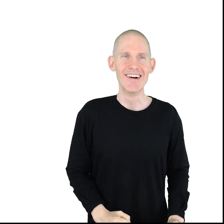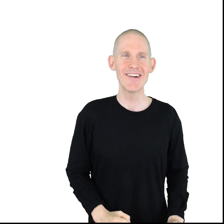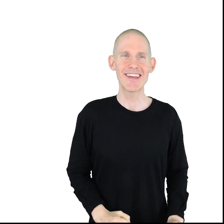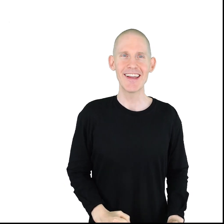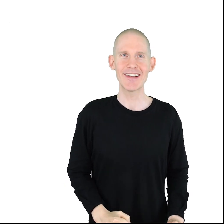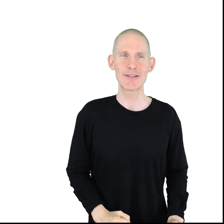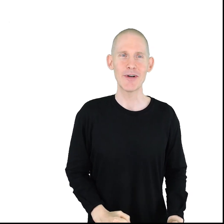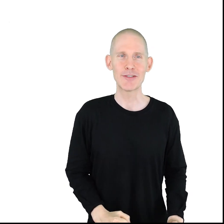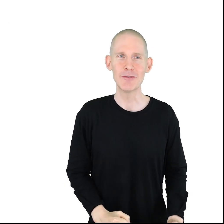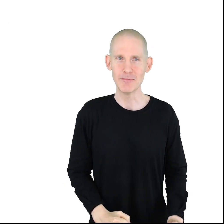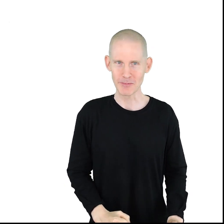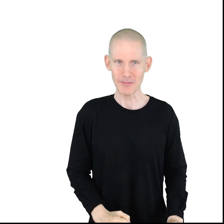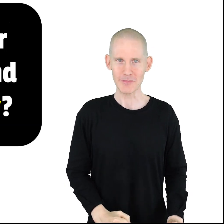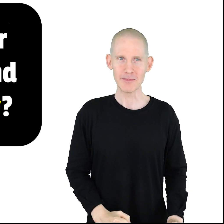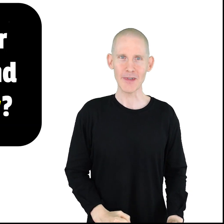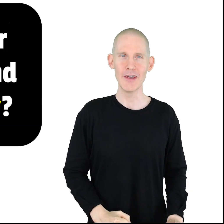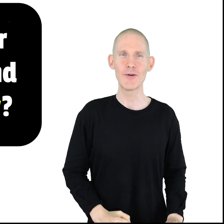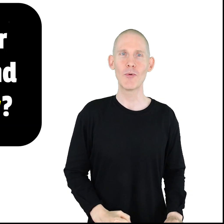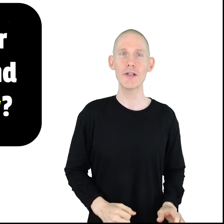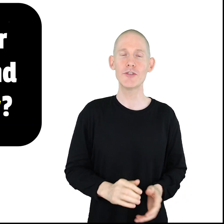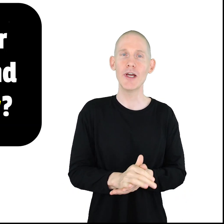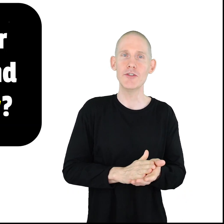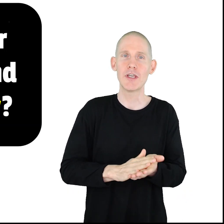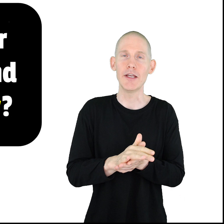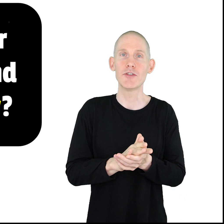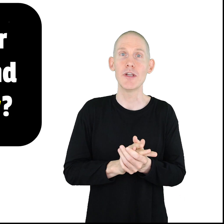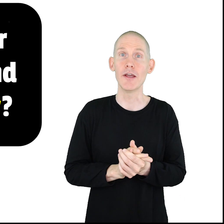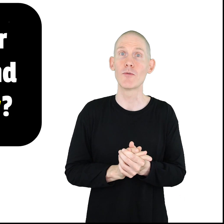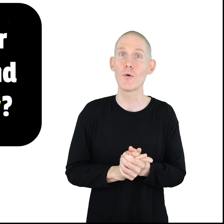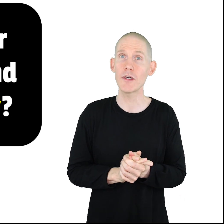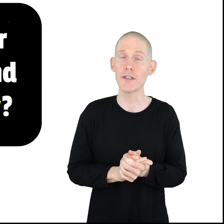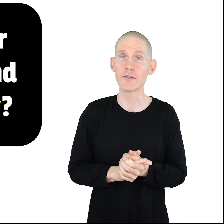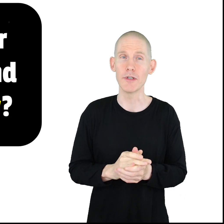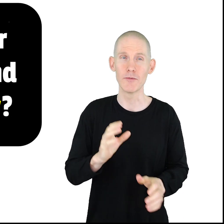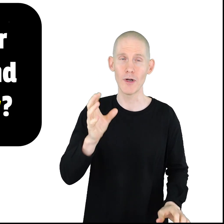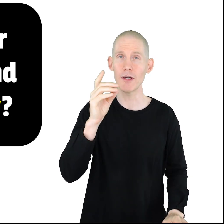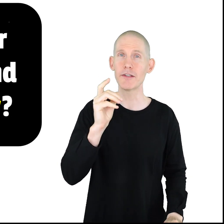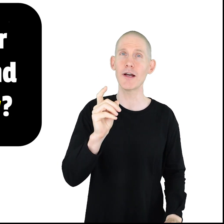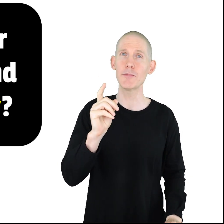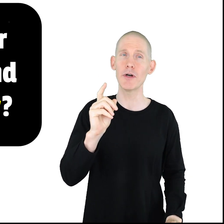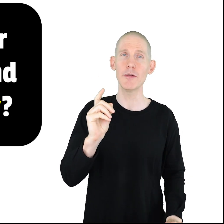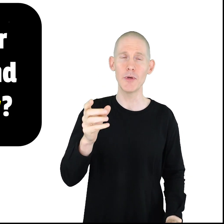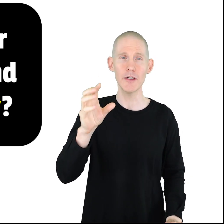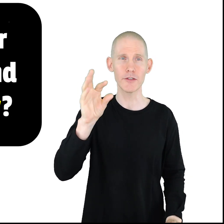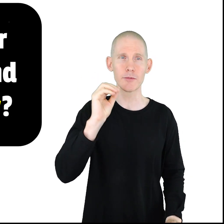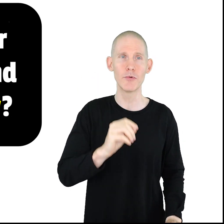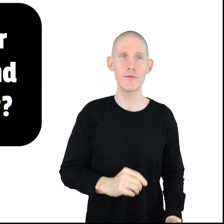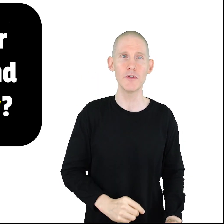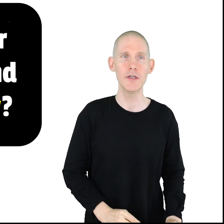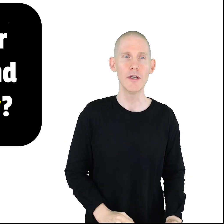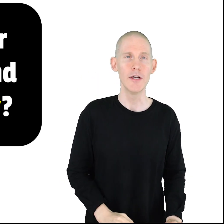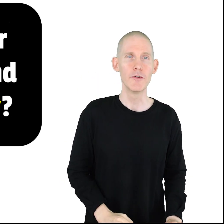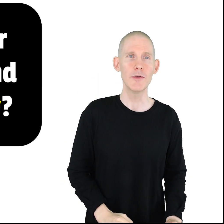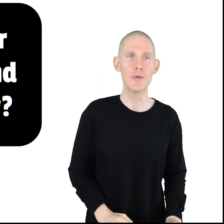Okay. Next question. What is your education and work history? Well, I talked about it a bit. I'll just briefly repeat.